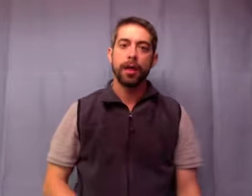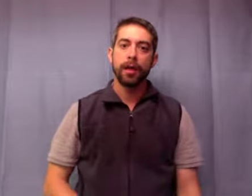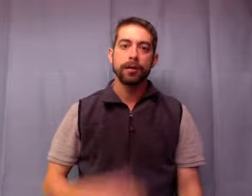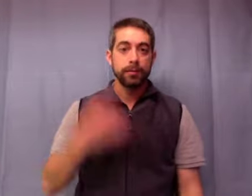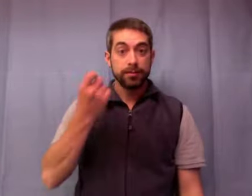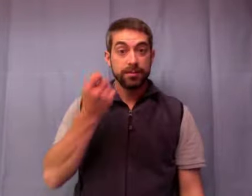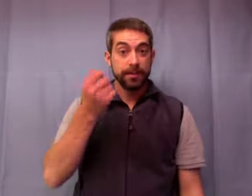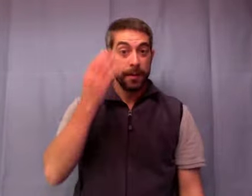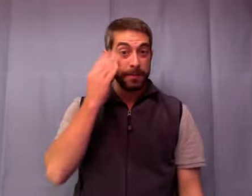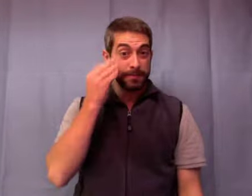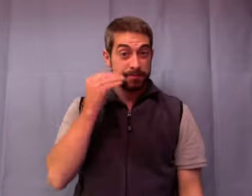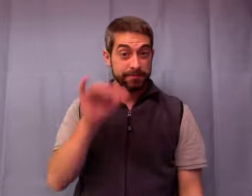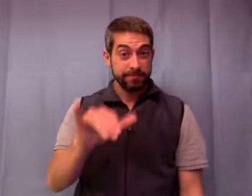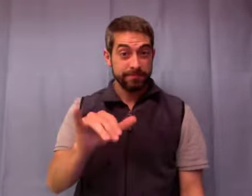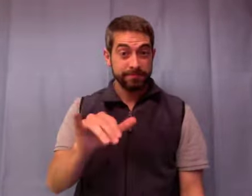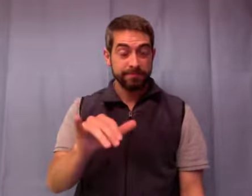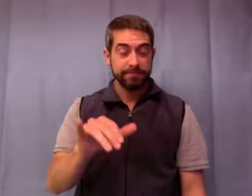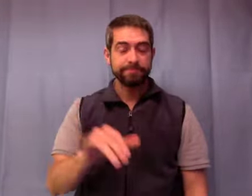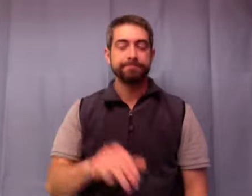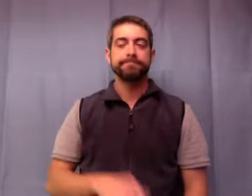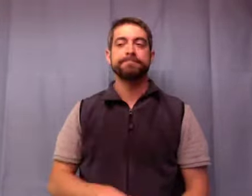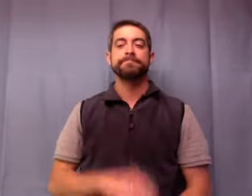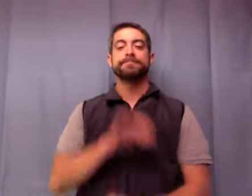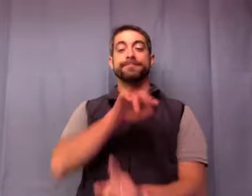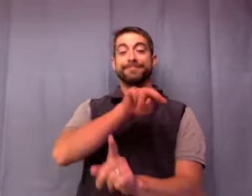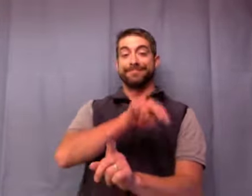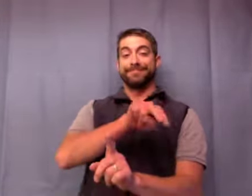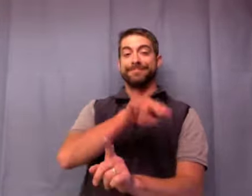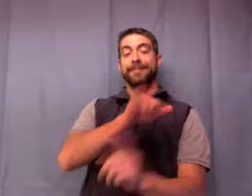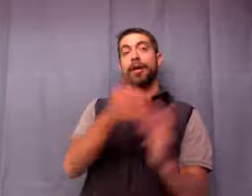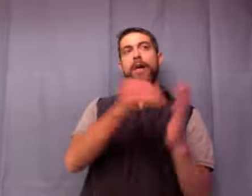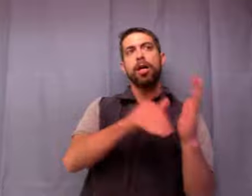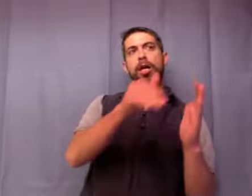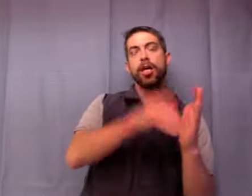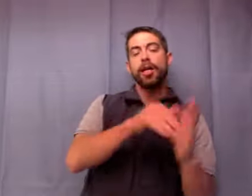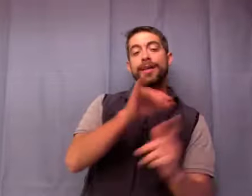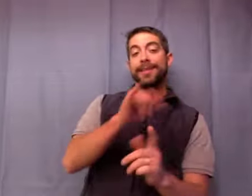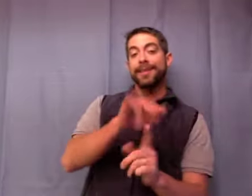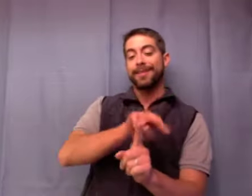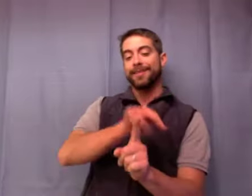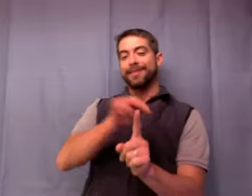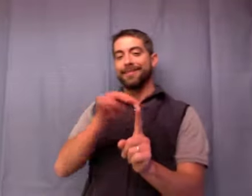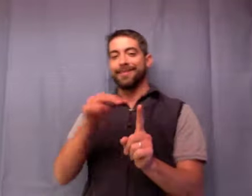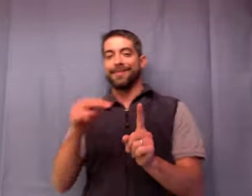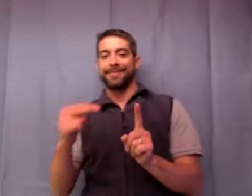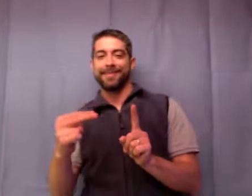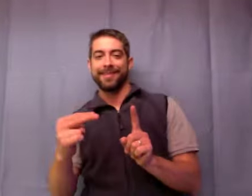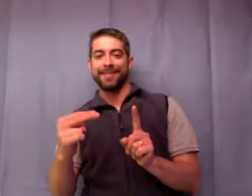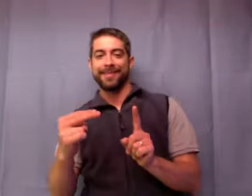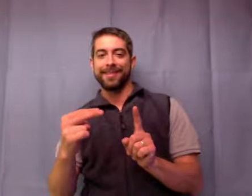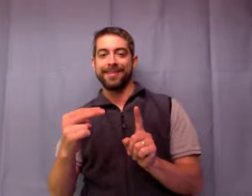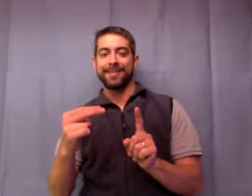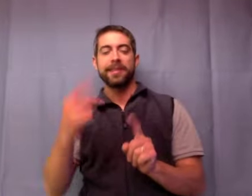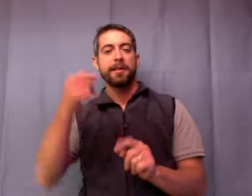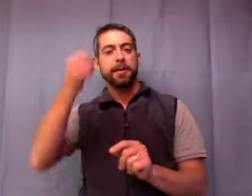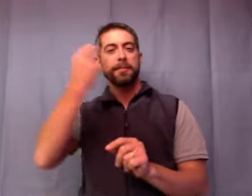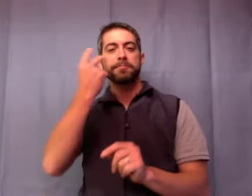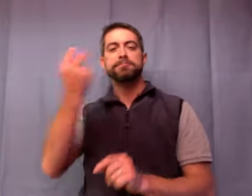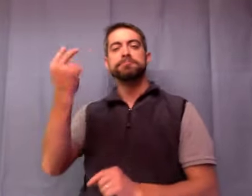Consider also the other side of the coin, in which you and another person were able to